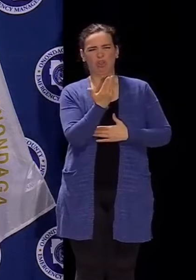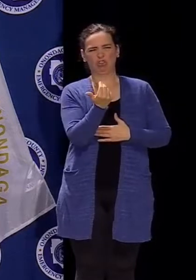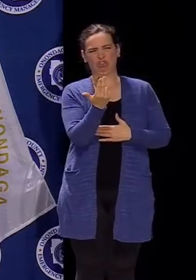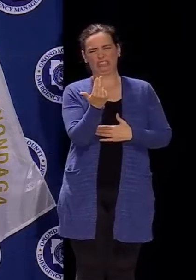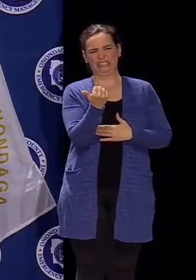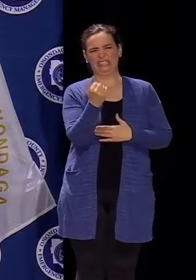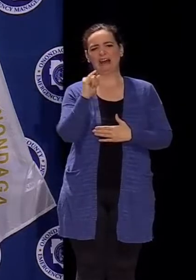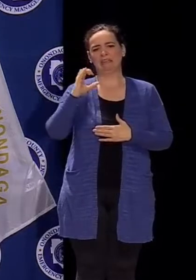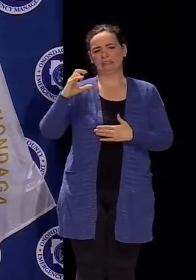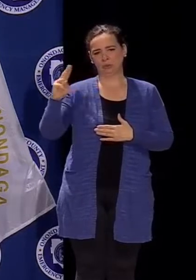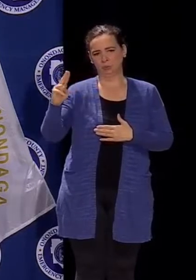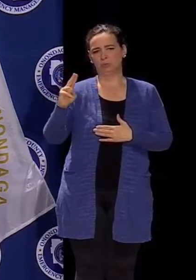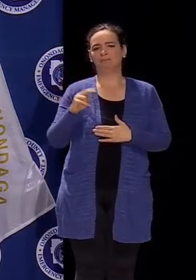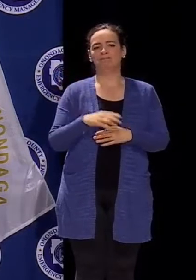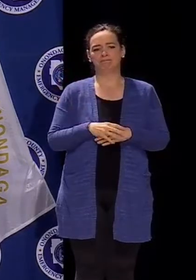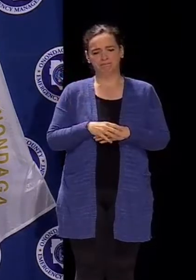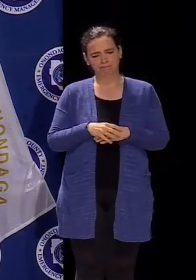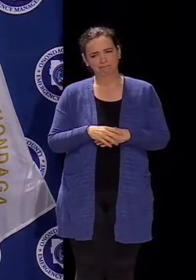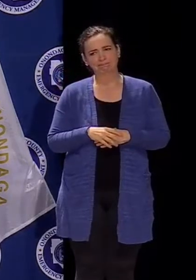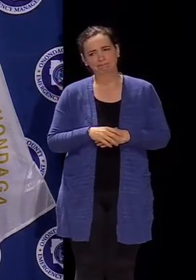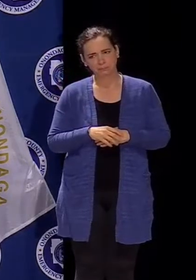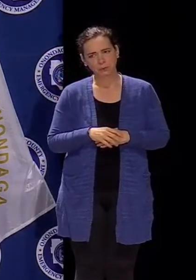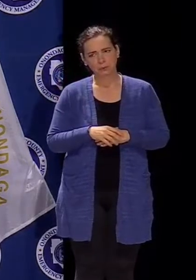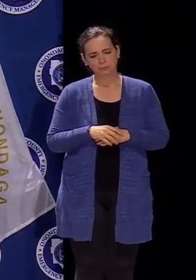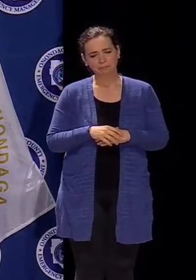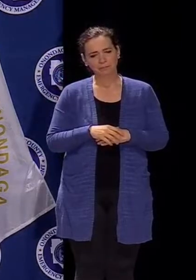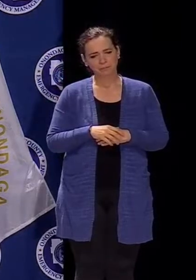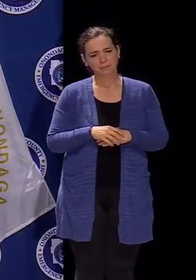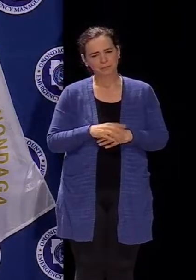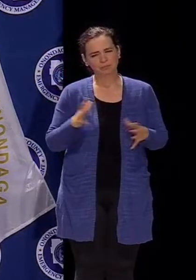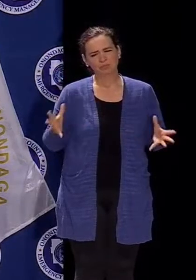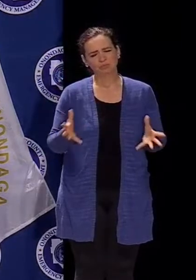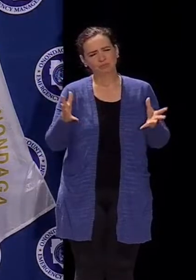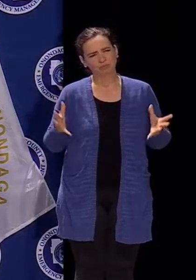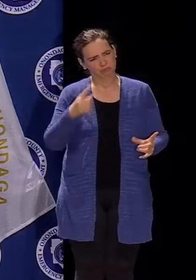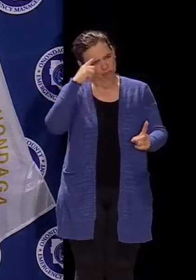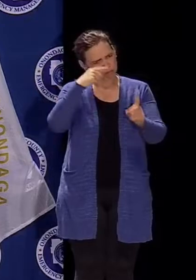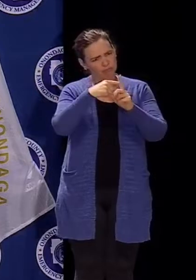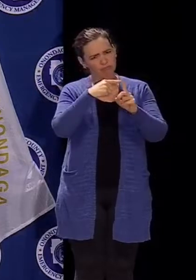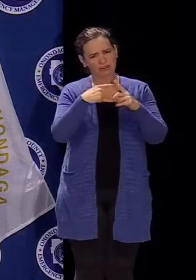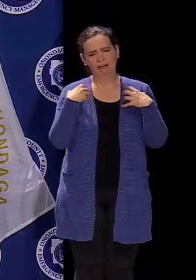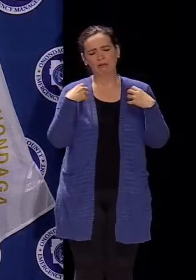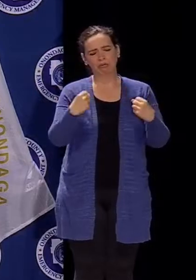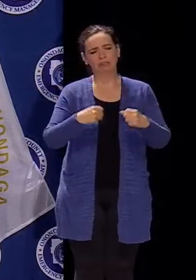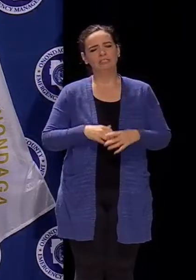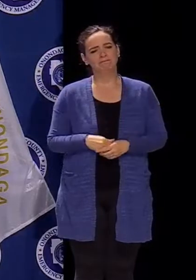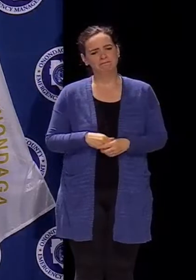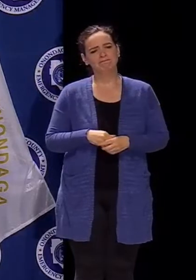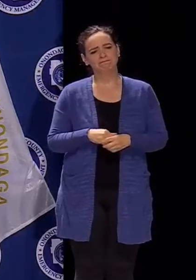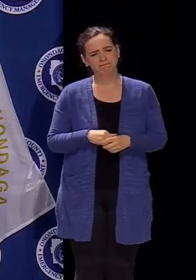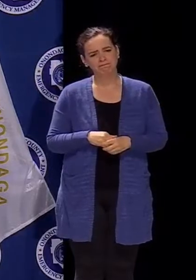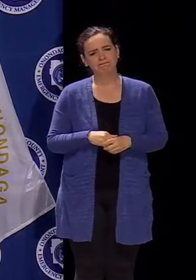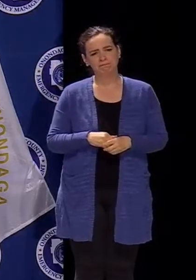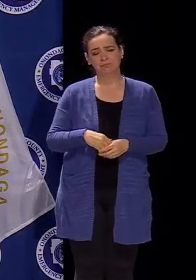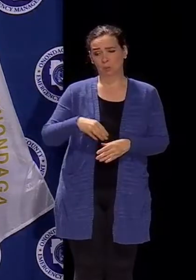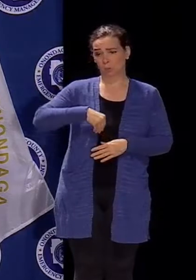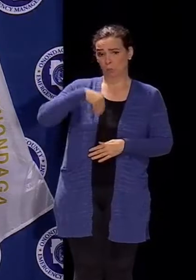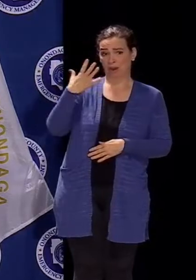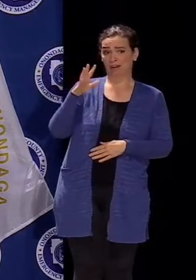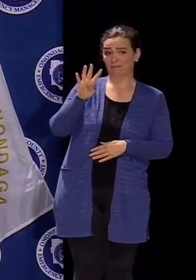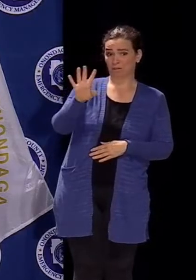our hospitals are Caucasian, 13 African American, 6 of another race, 10 have declined to share their demographic